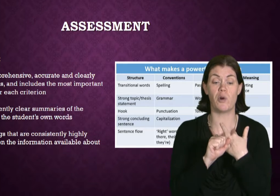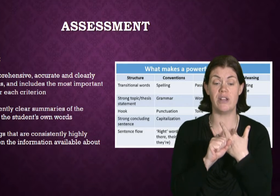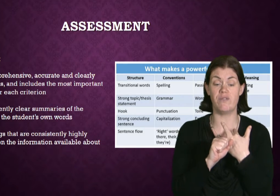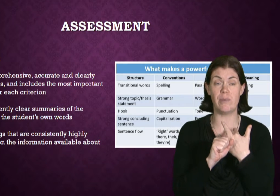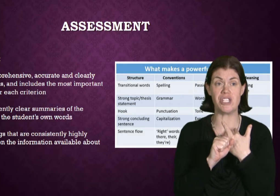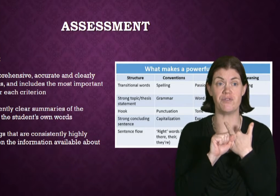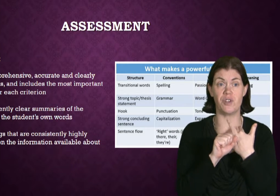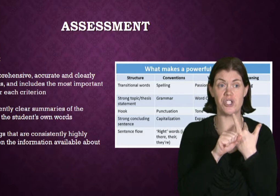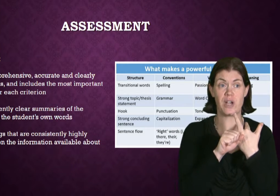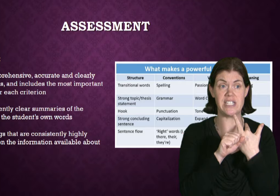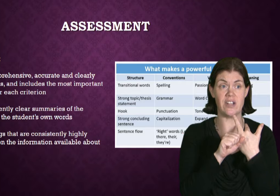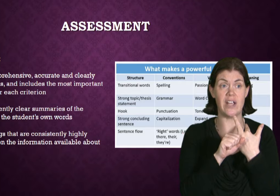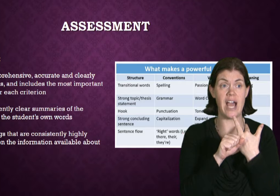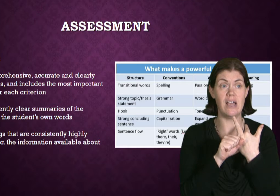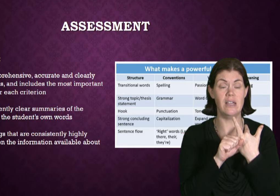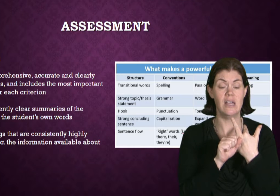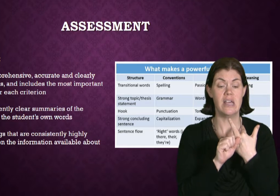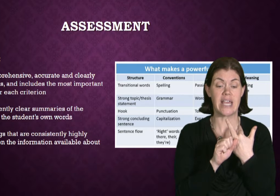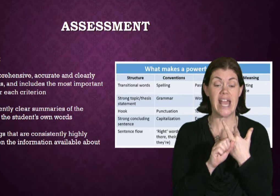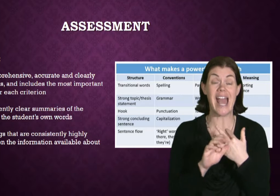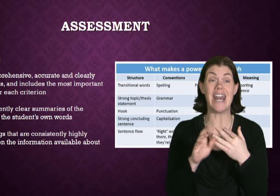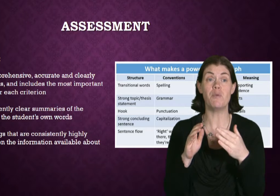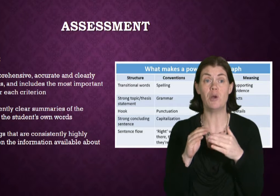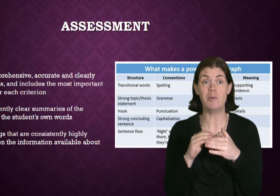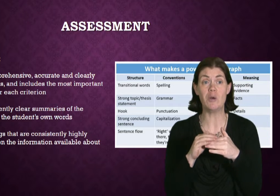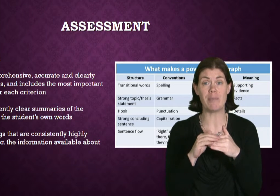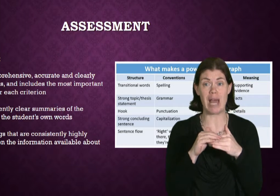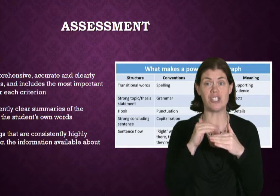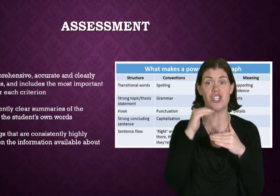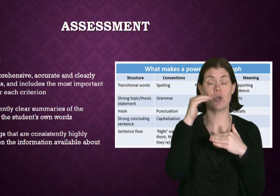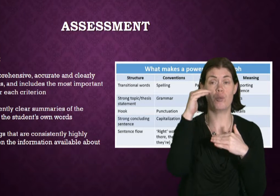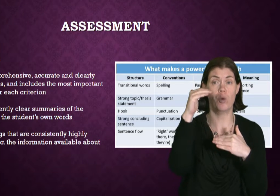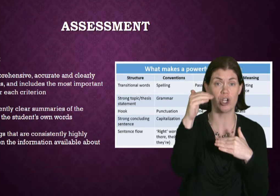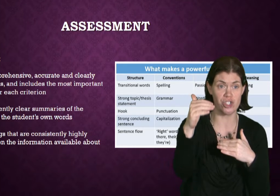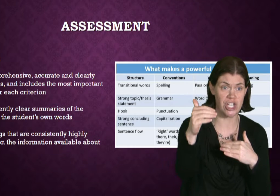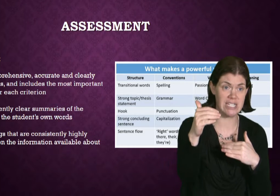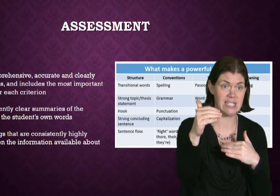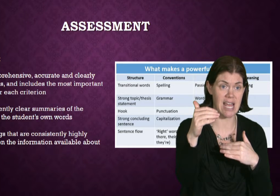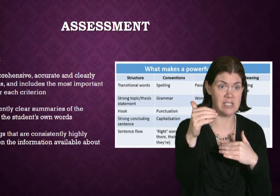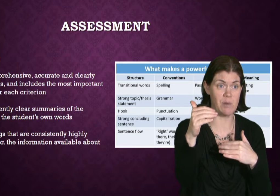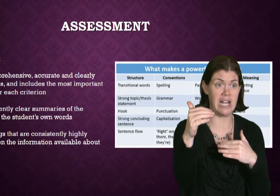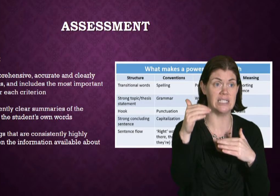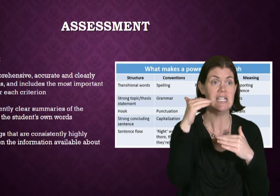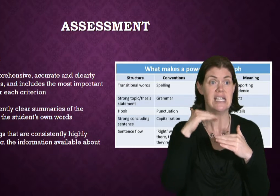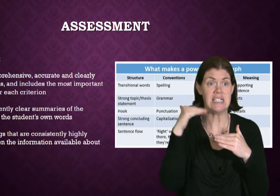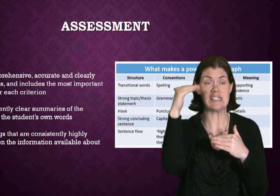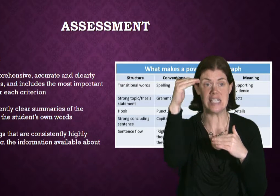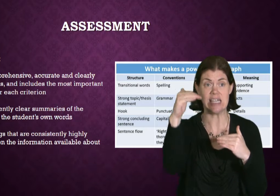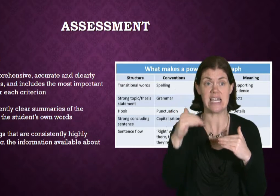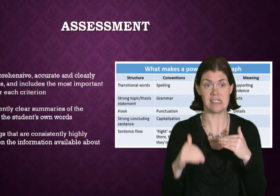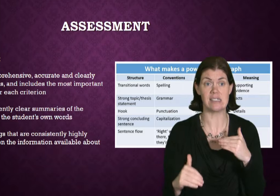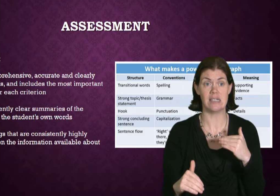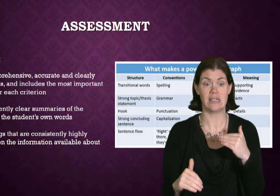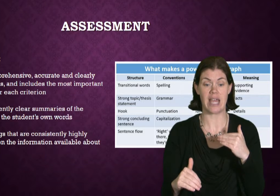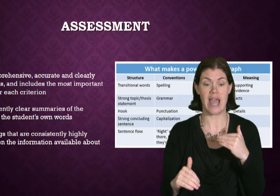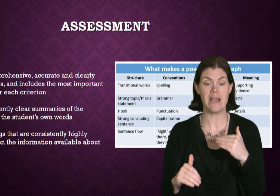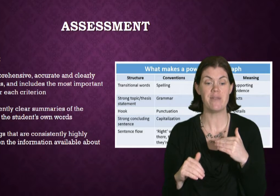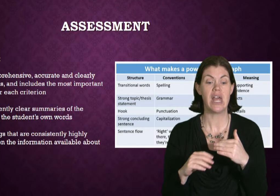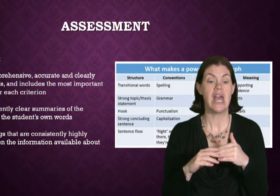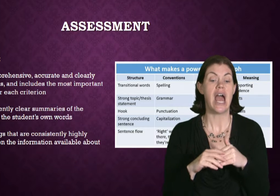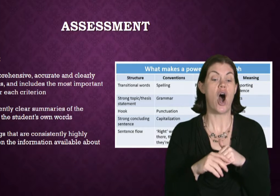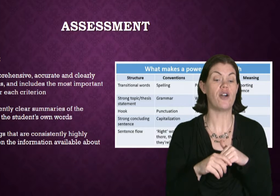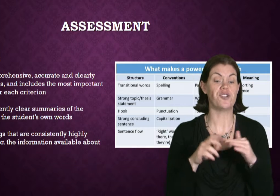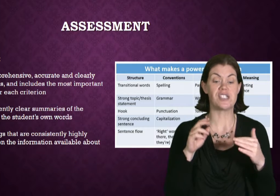most important information for each criteria? Okay, and I will be going back to your worksheet as well to see this,